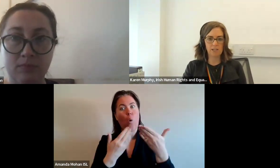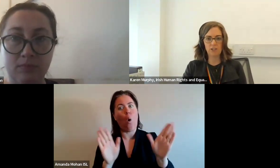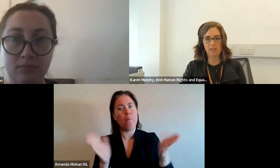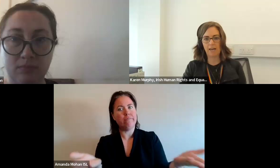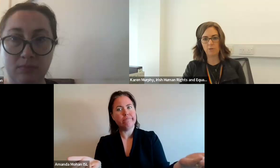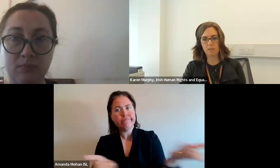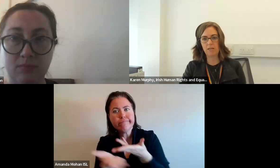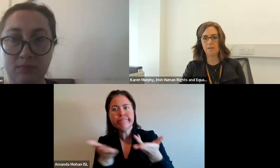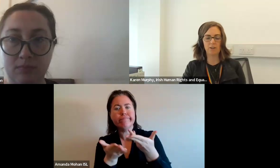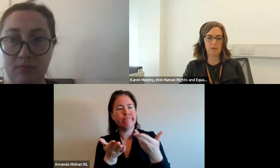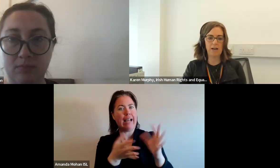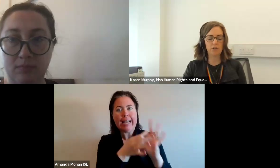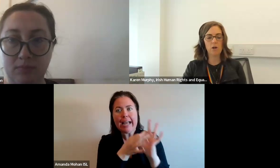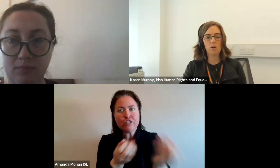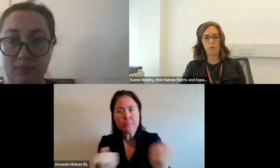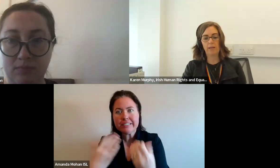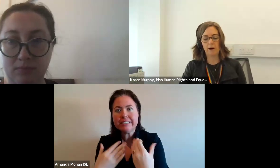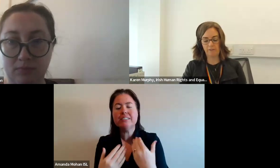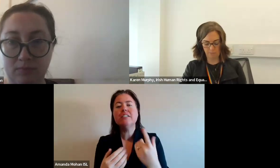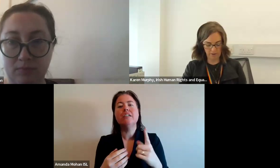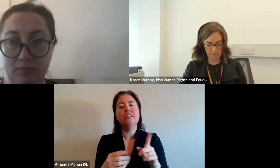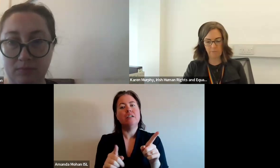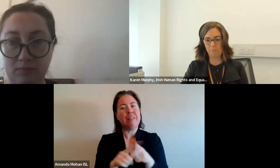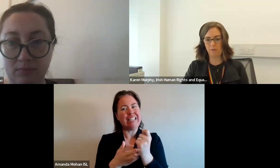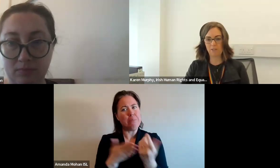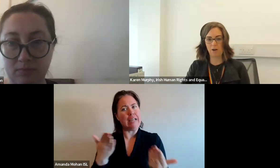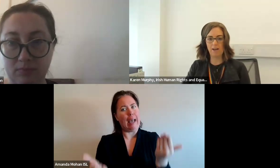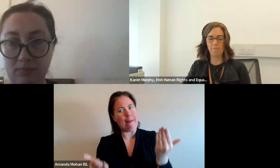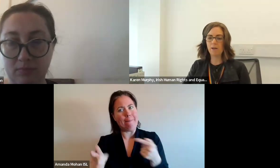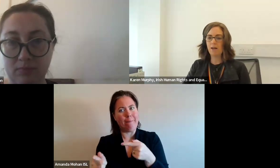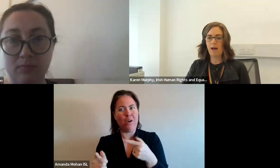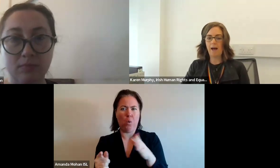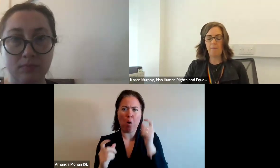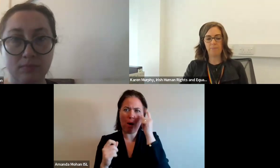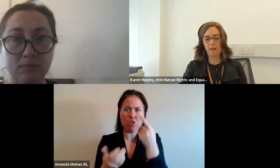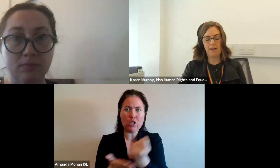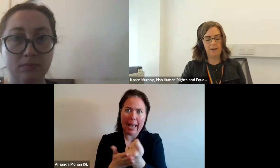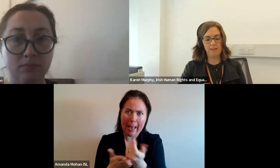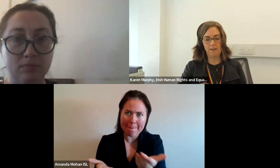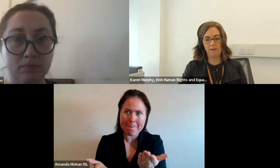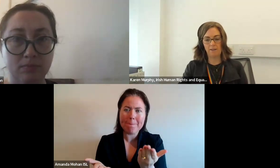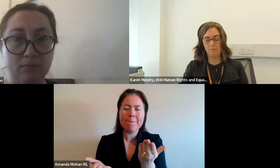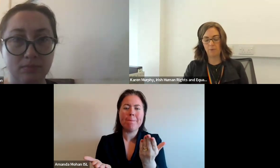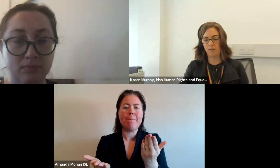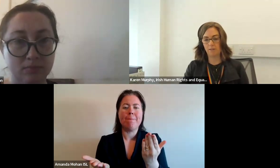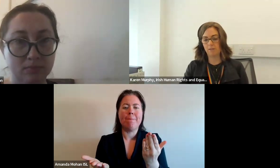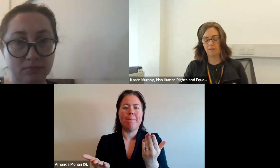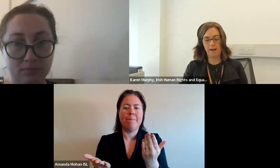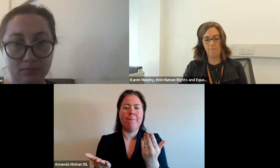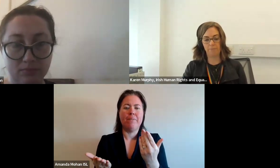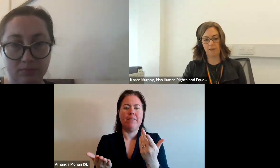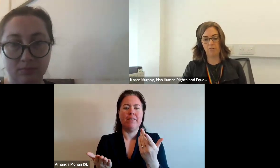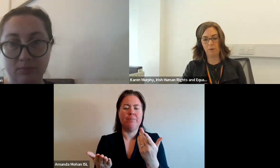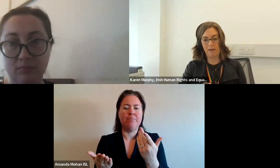for consultation and engagement, and on the other hand, we are very mindful of people's time and the